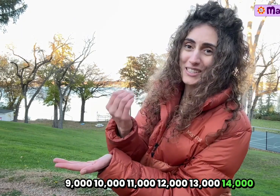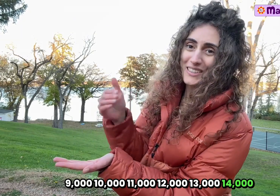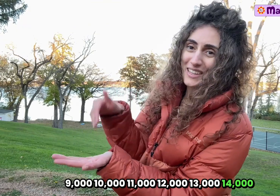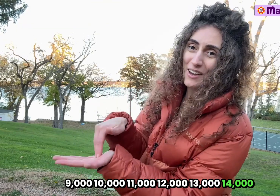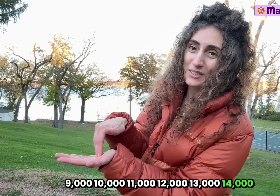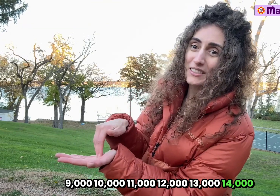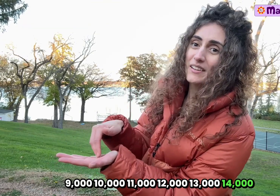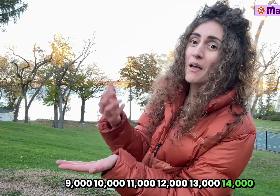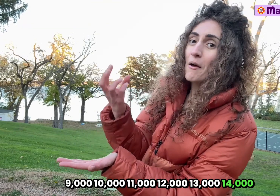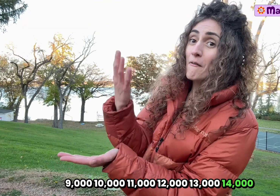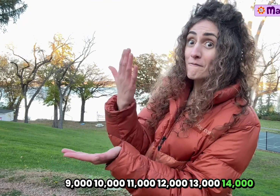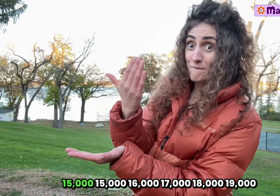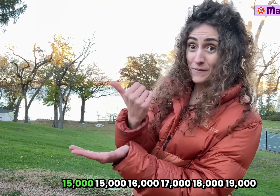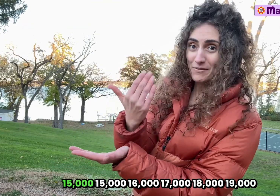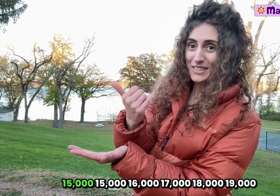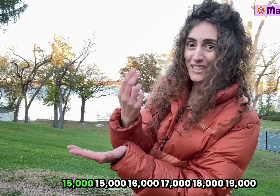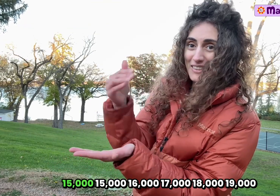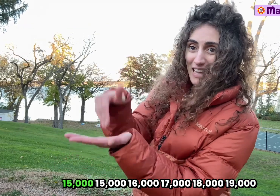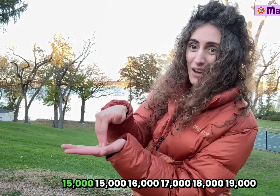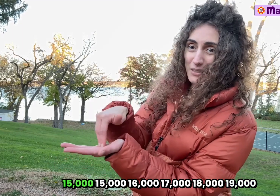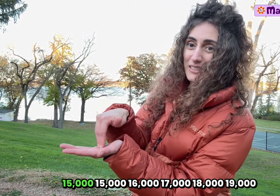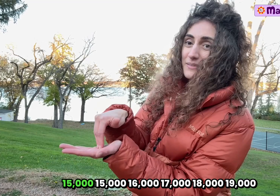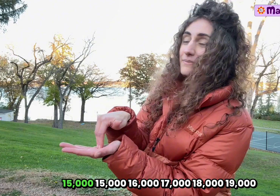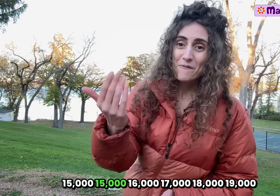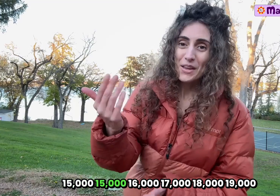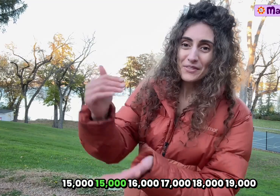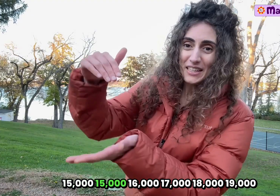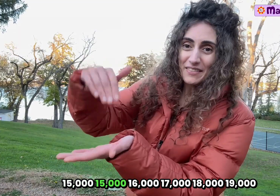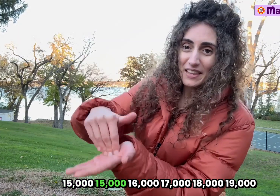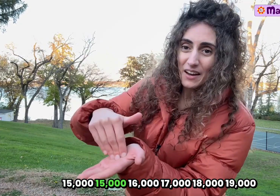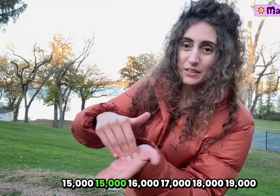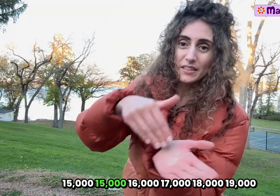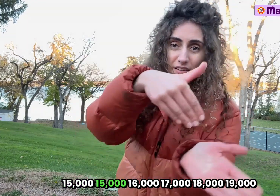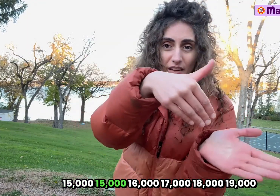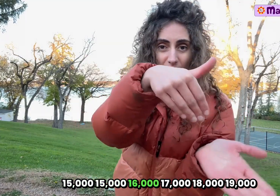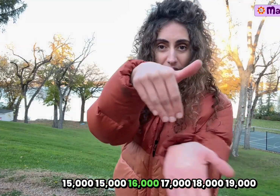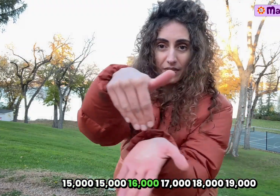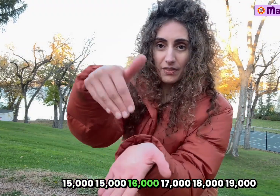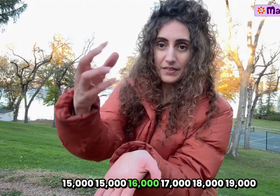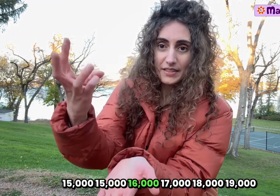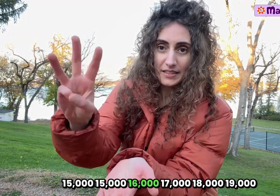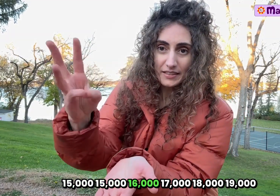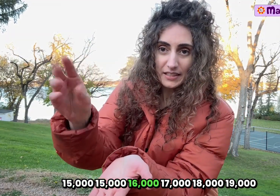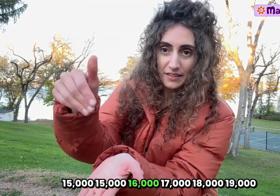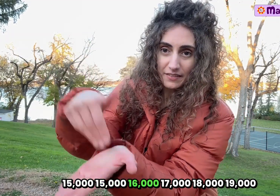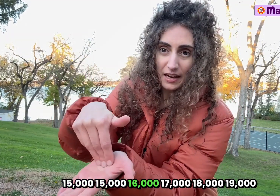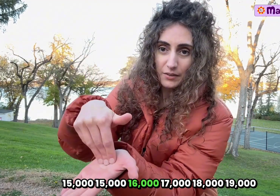thousand, fifteen thousand, fifteen thousand, sixteen thousand,